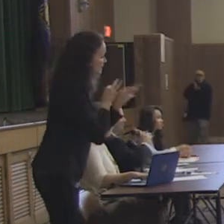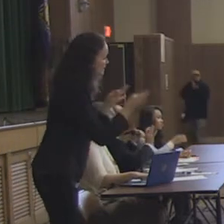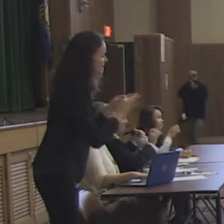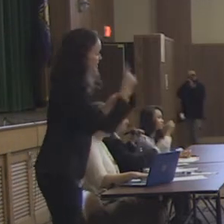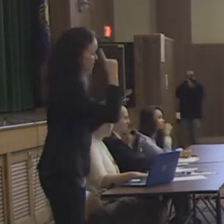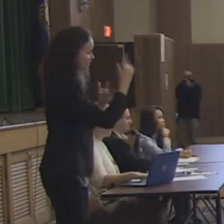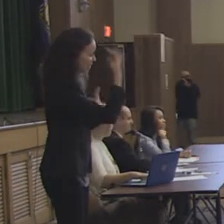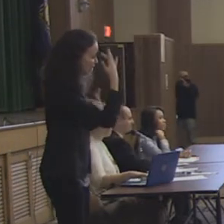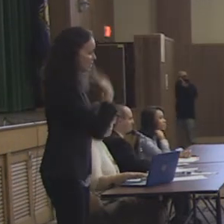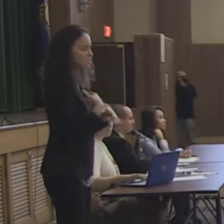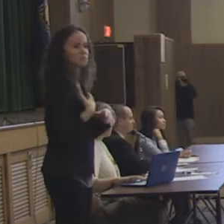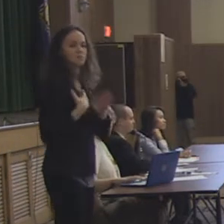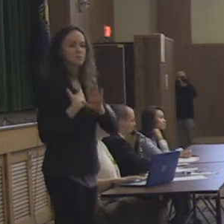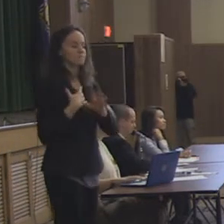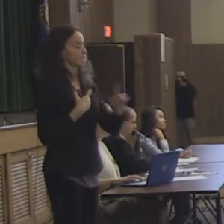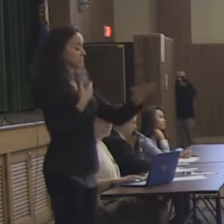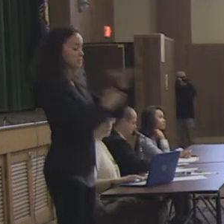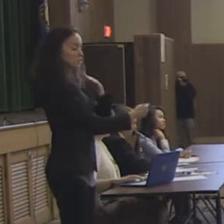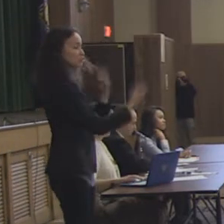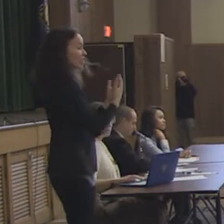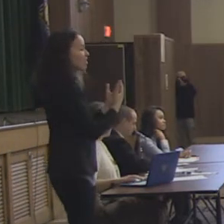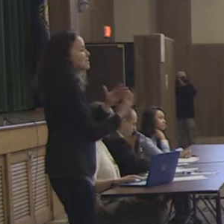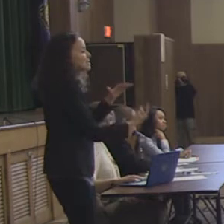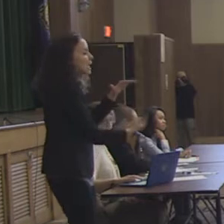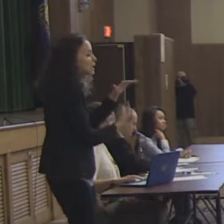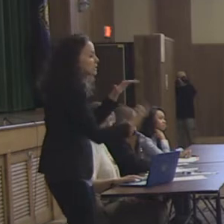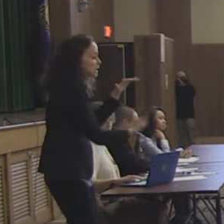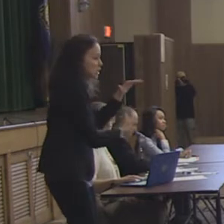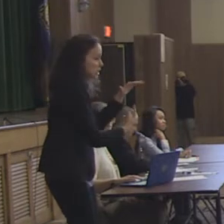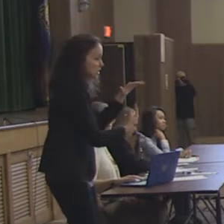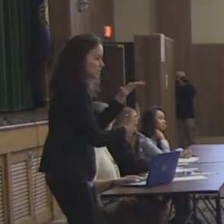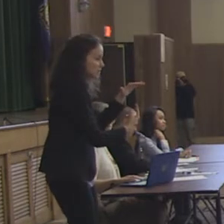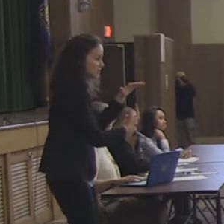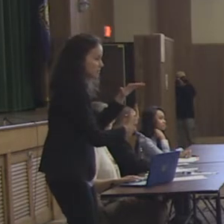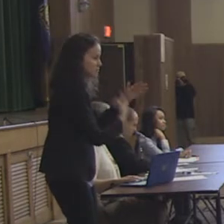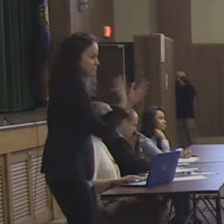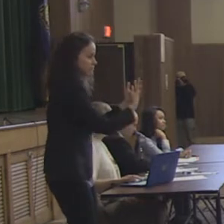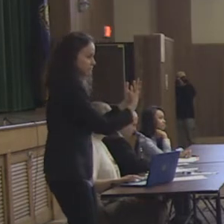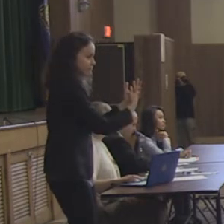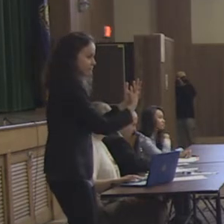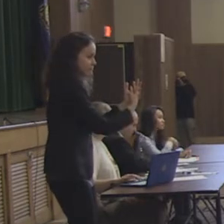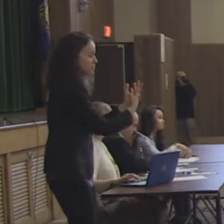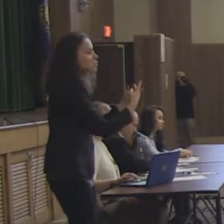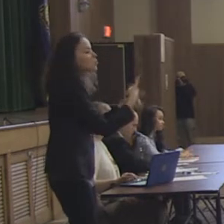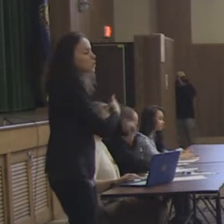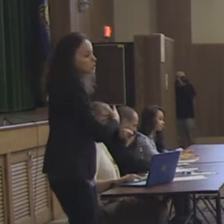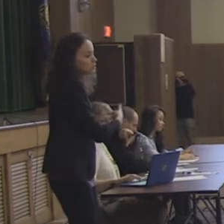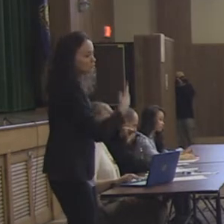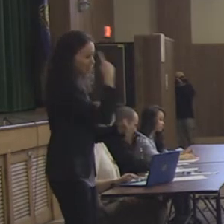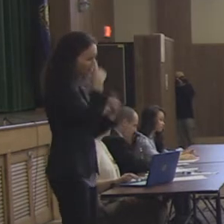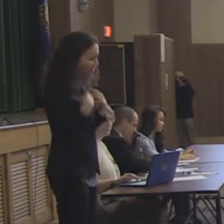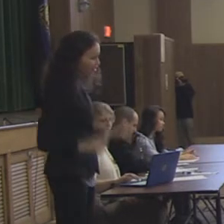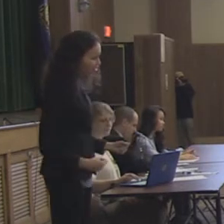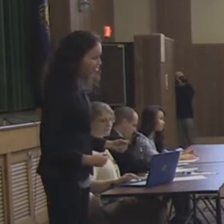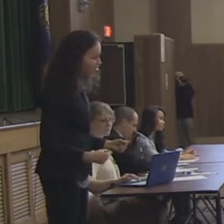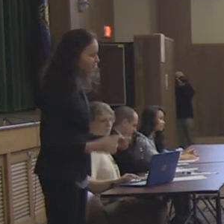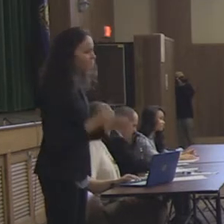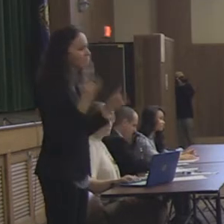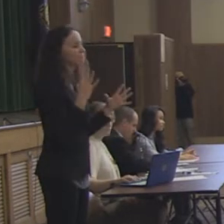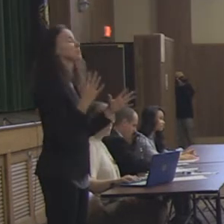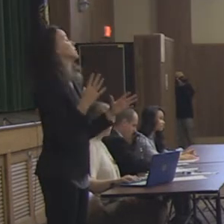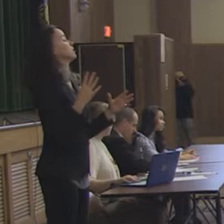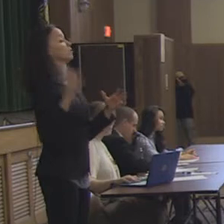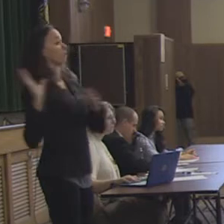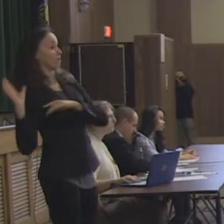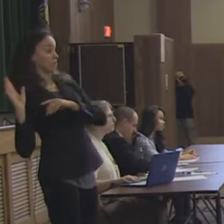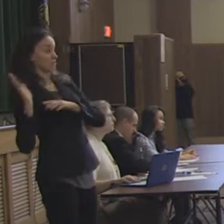confinement, which is the worst form of punishment, a treatment for a person in a mental health crisis. Now we go back today, flash